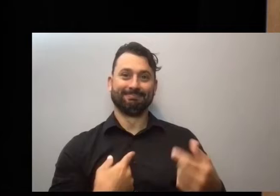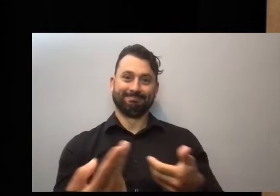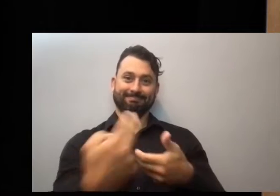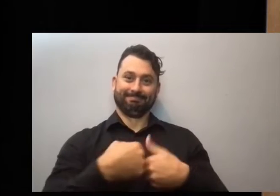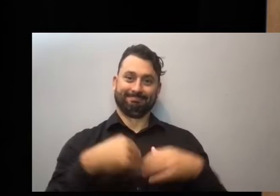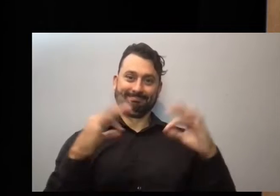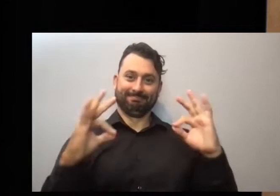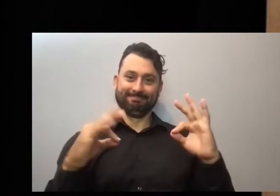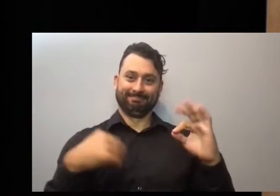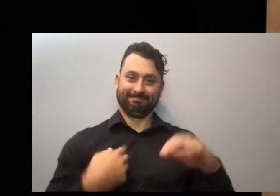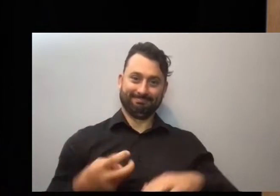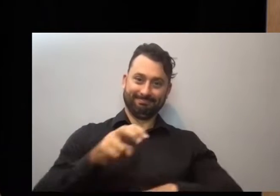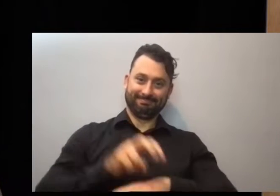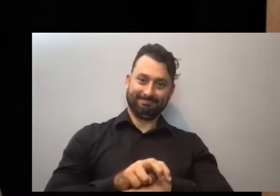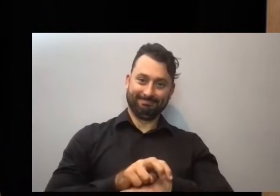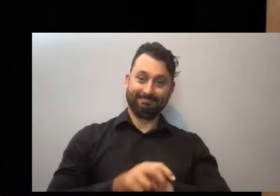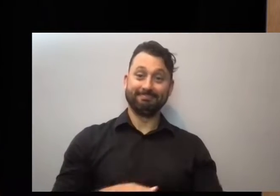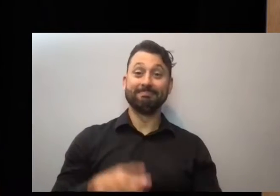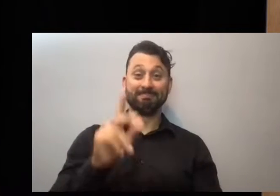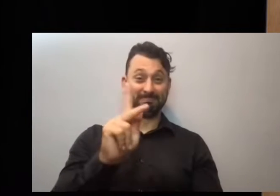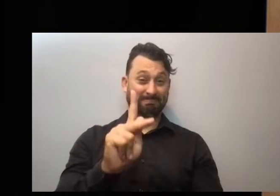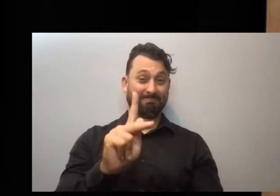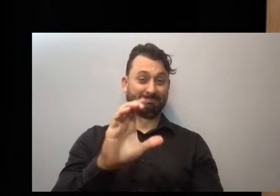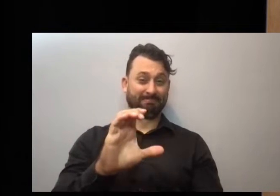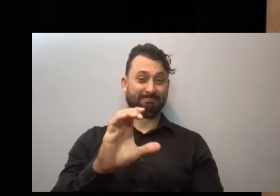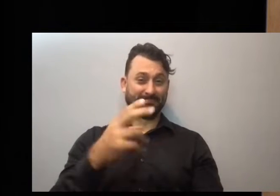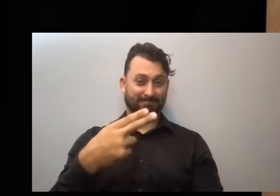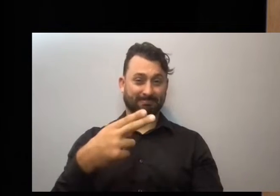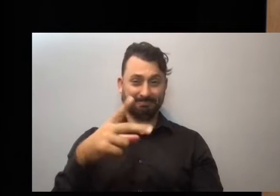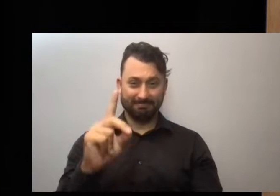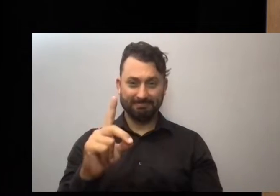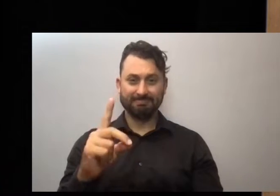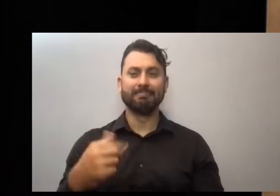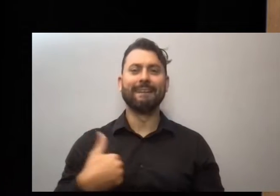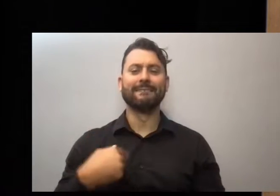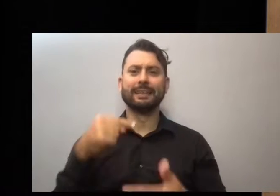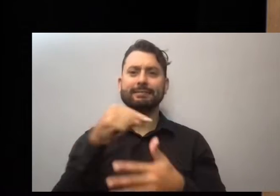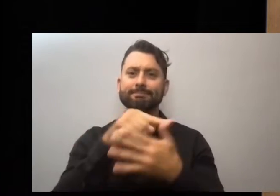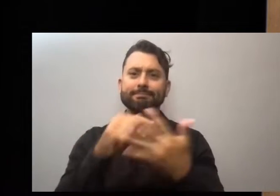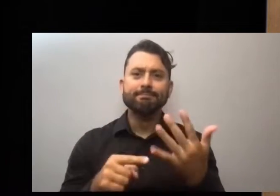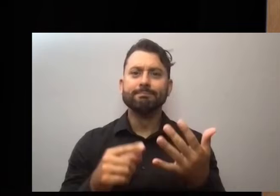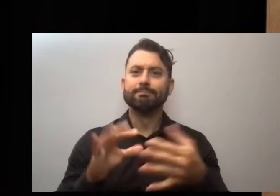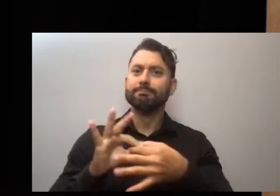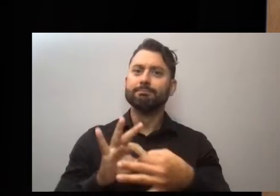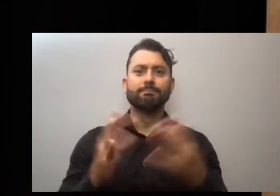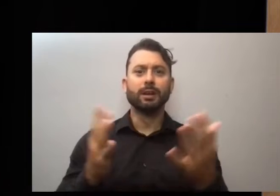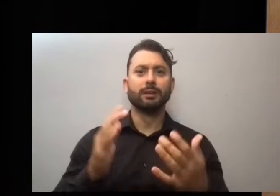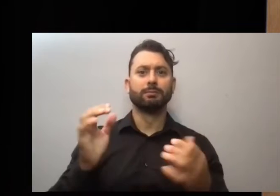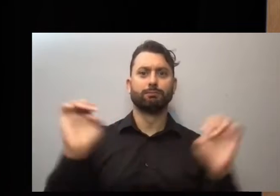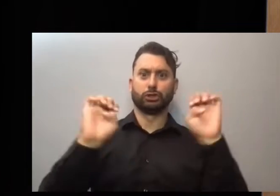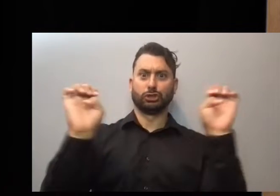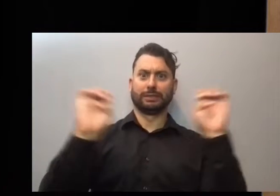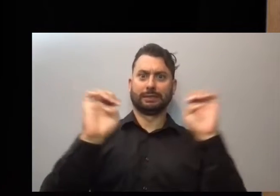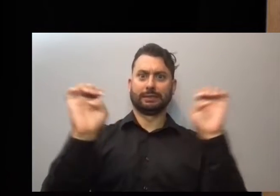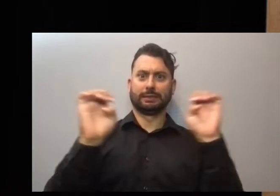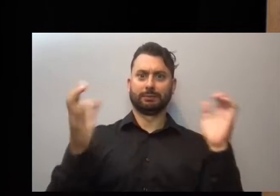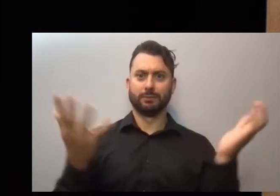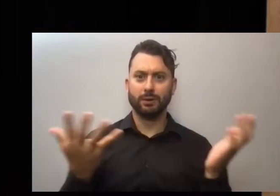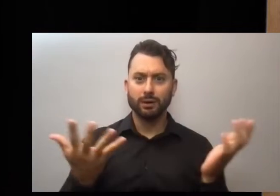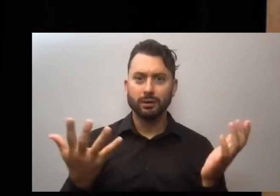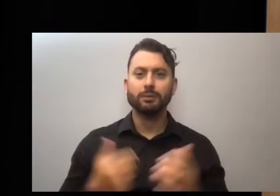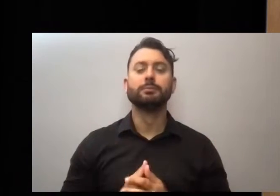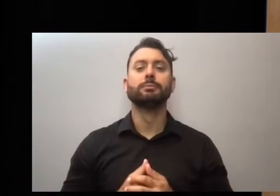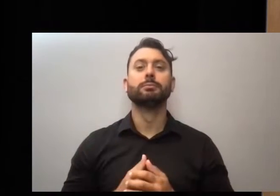Department is I'm the Emergency Preparedness Coordinator. So my job there is to write plans and prepare people for